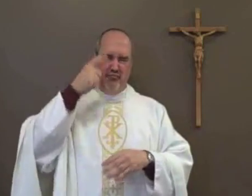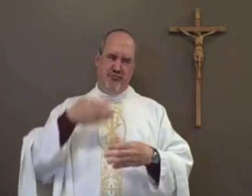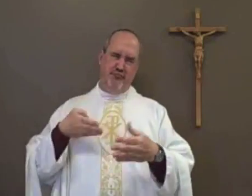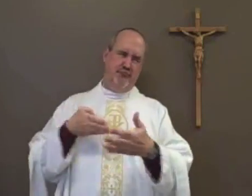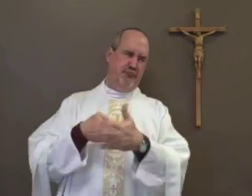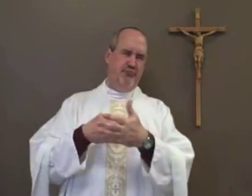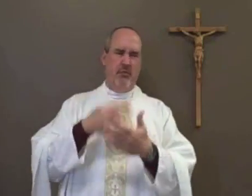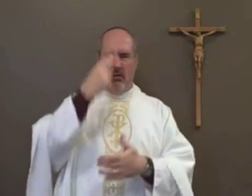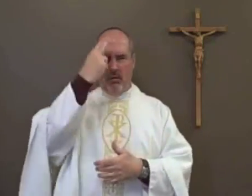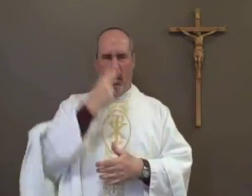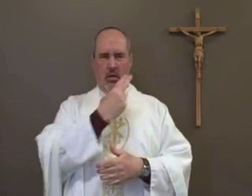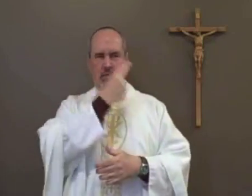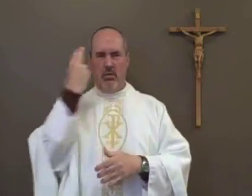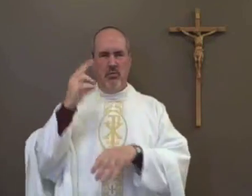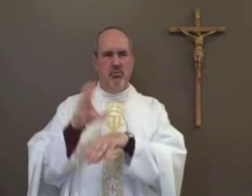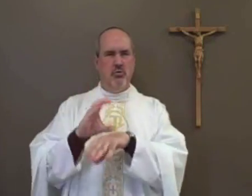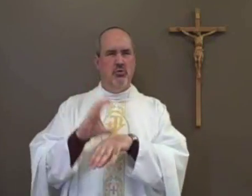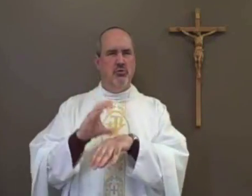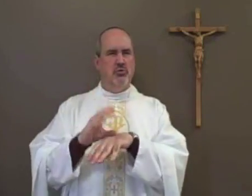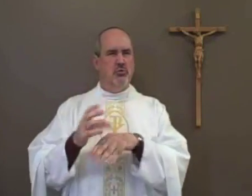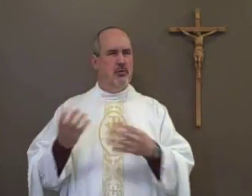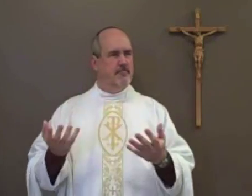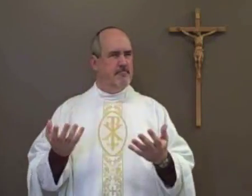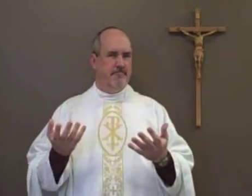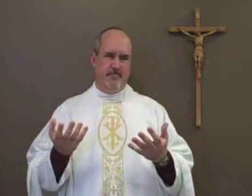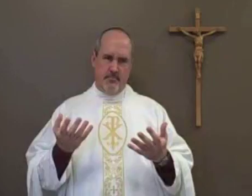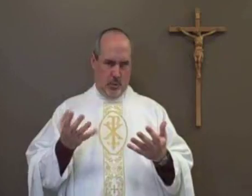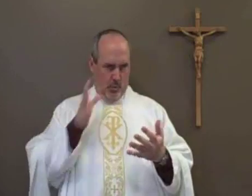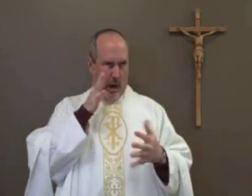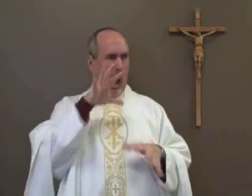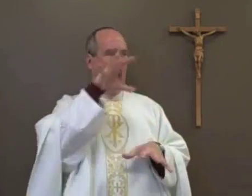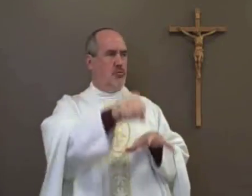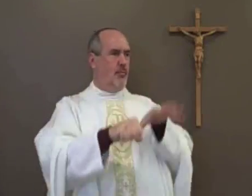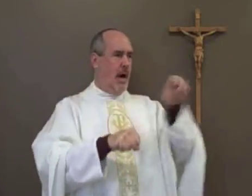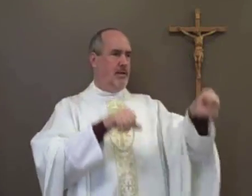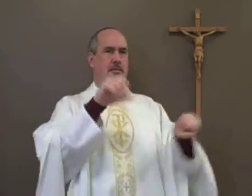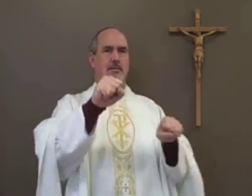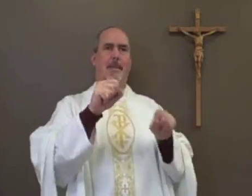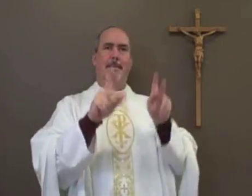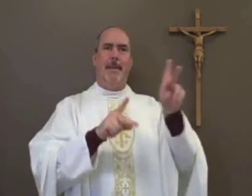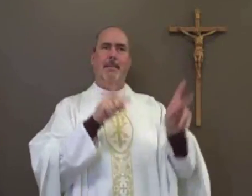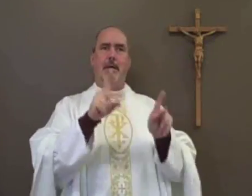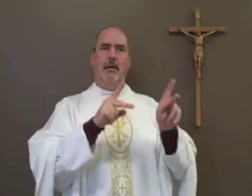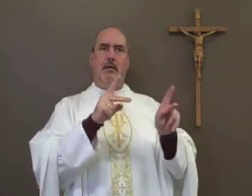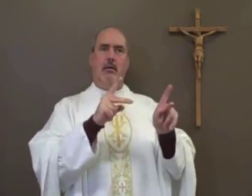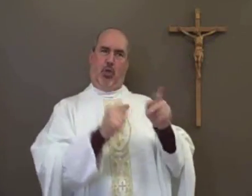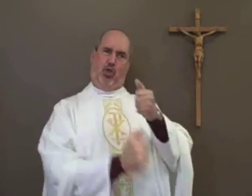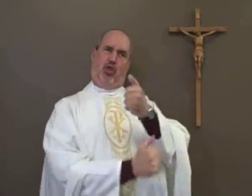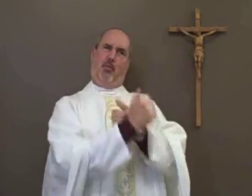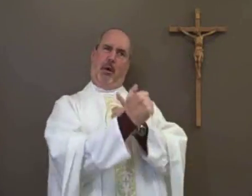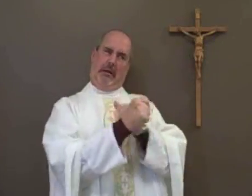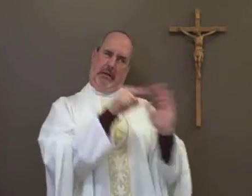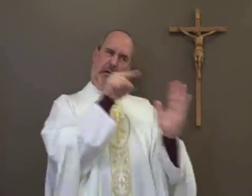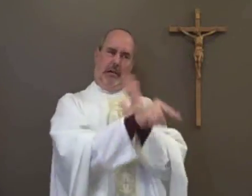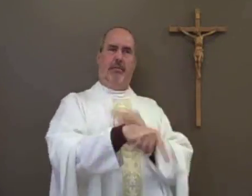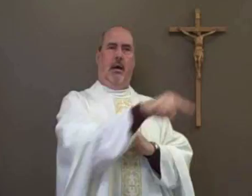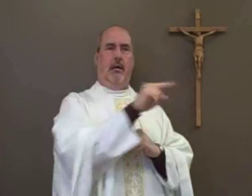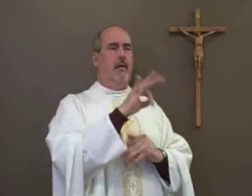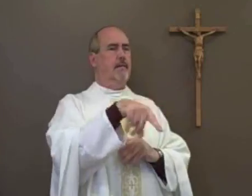During the 1920s, the Mexican government was strongly opposed to Catholicism and would apprehend people and threaten